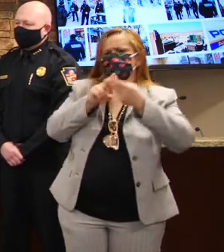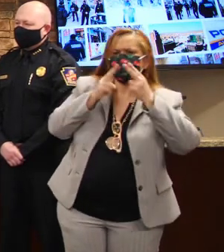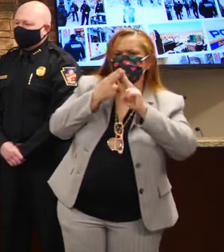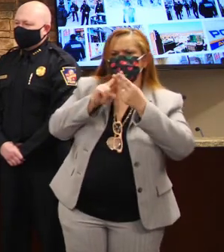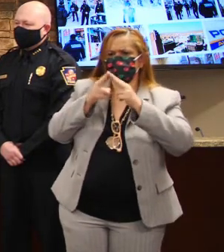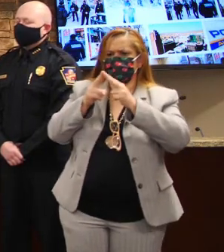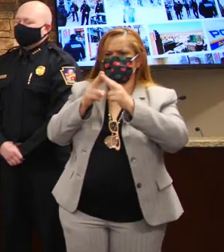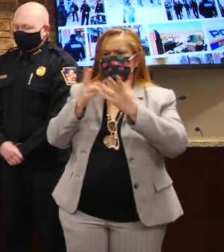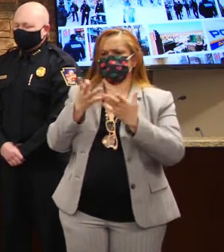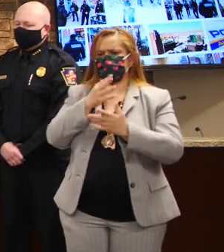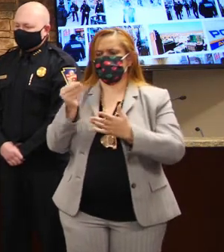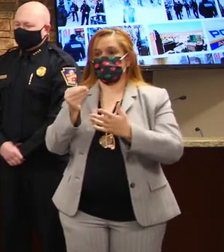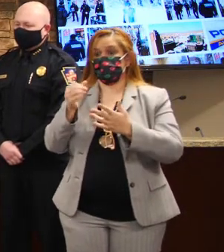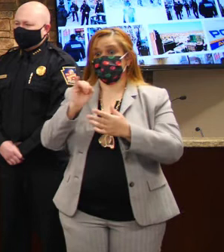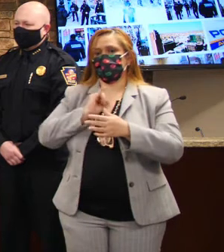a huge language barrier. So